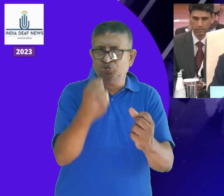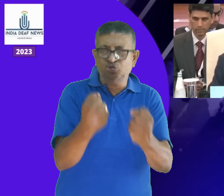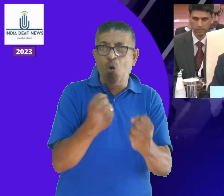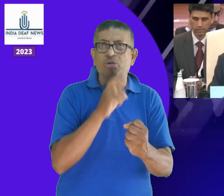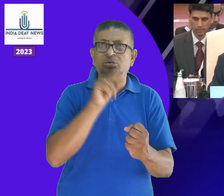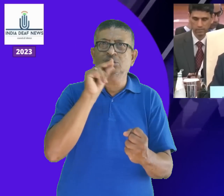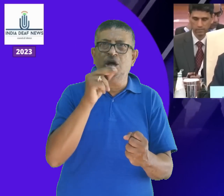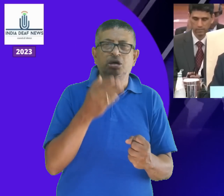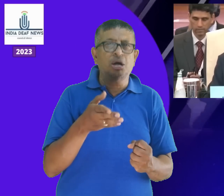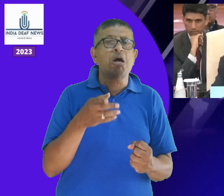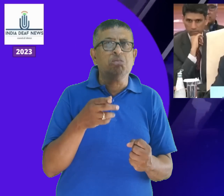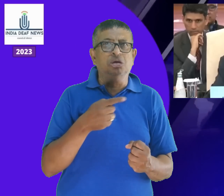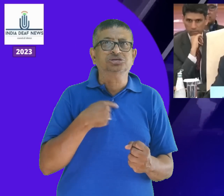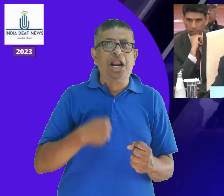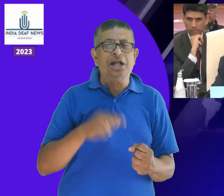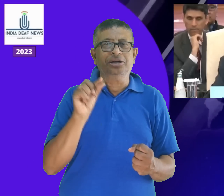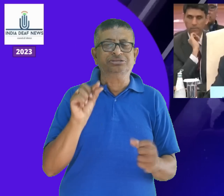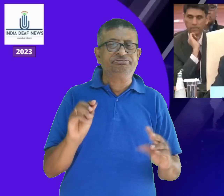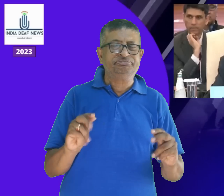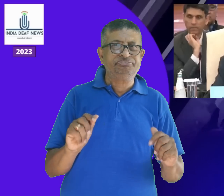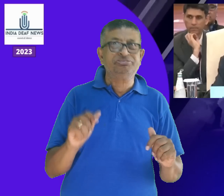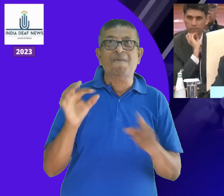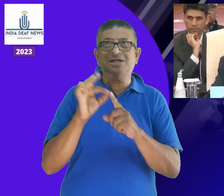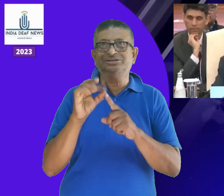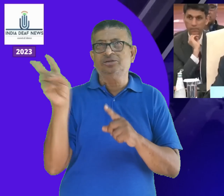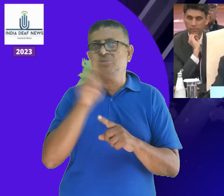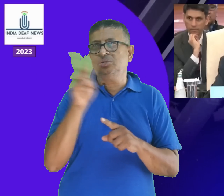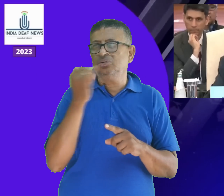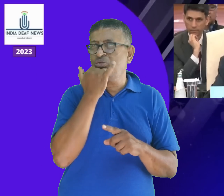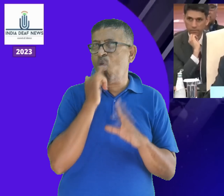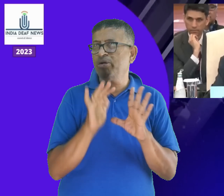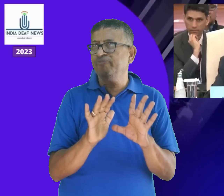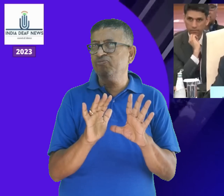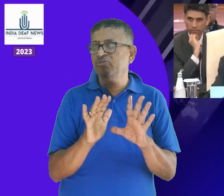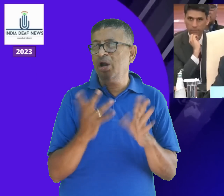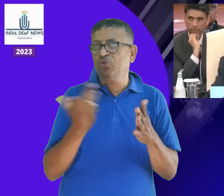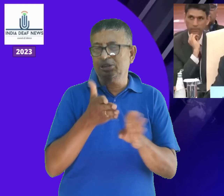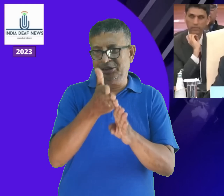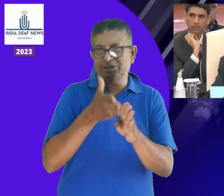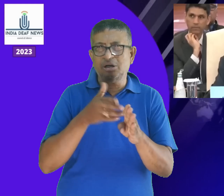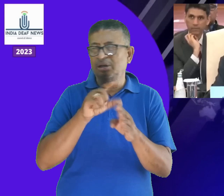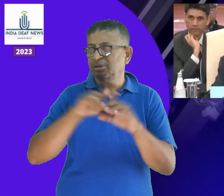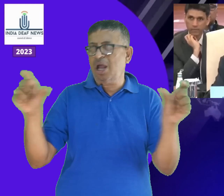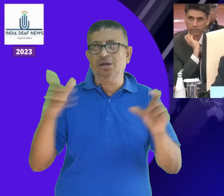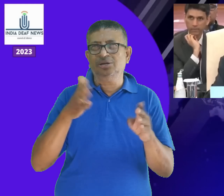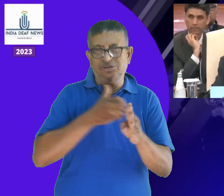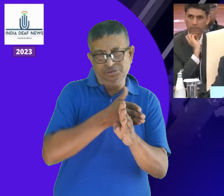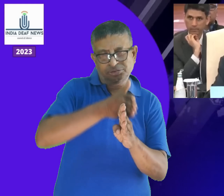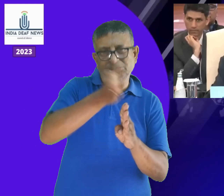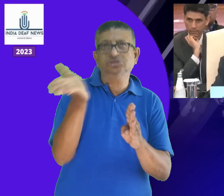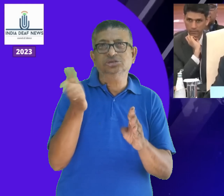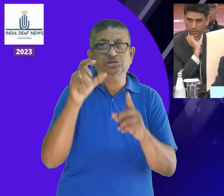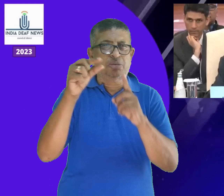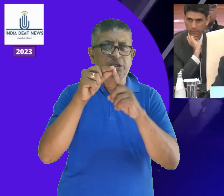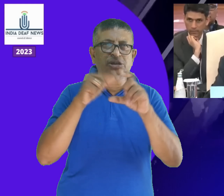in areas. Excellencies, connectivity remains a key priority for India. We stand ready